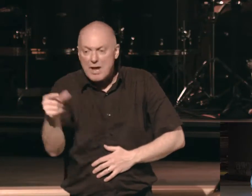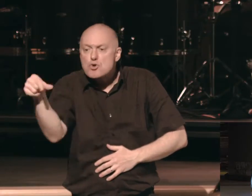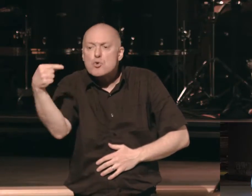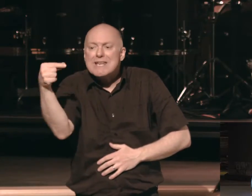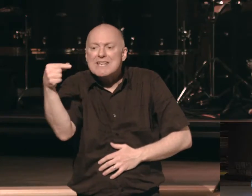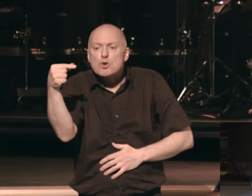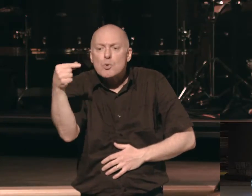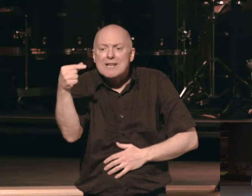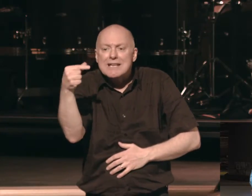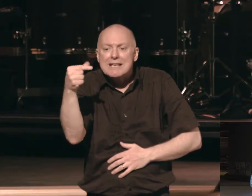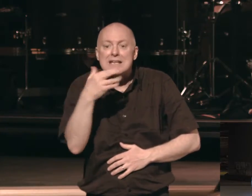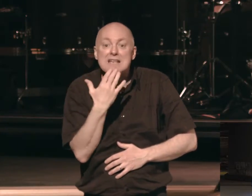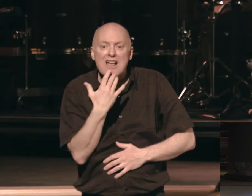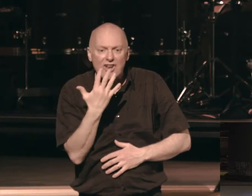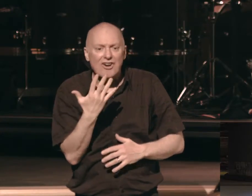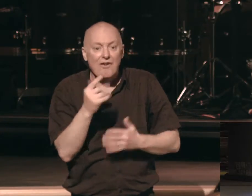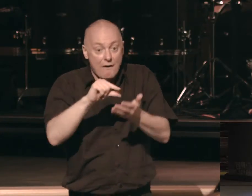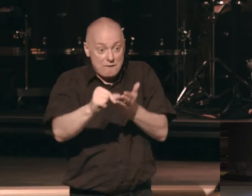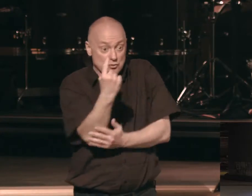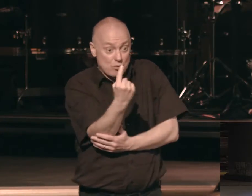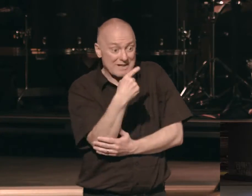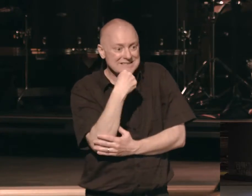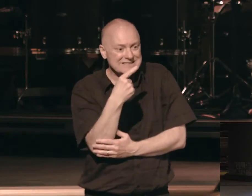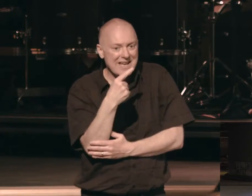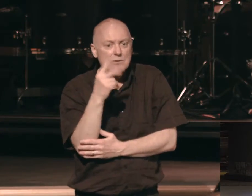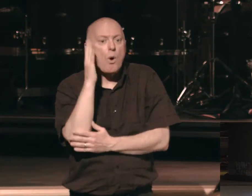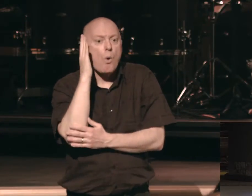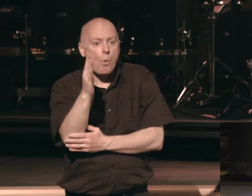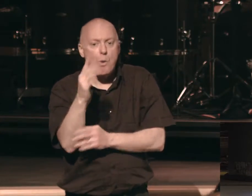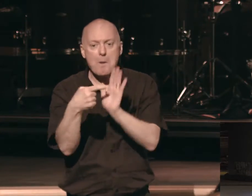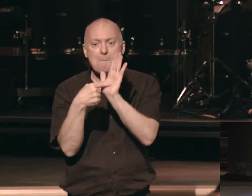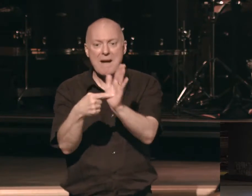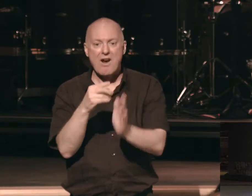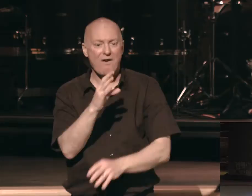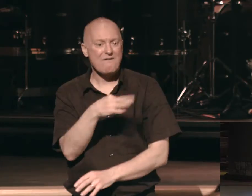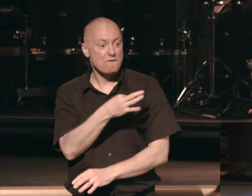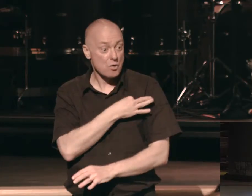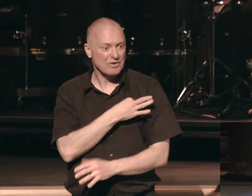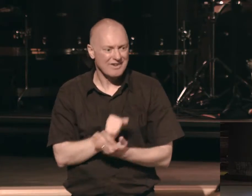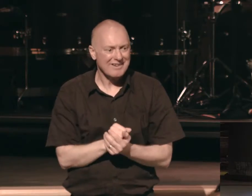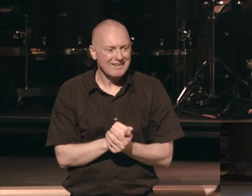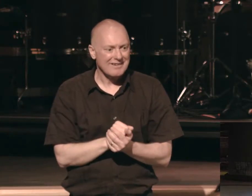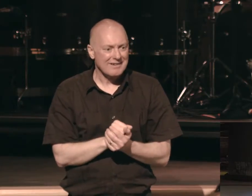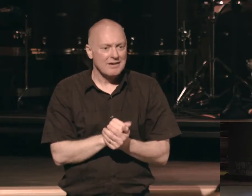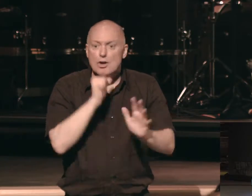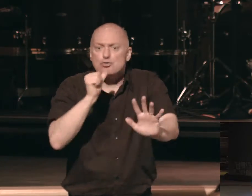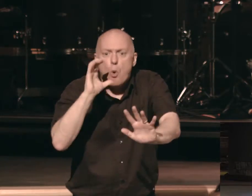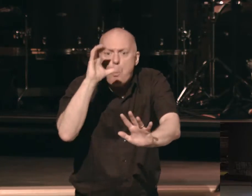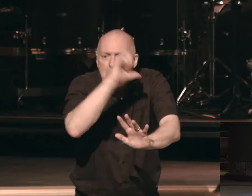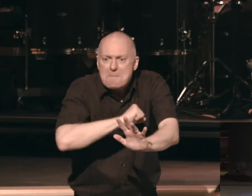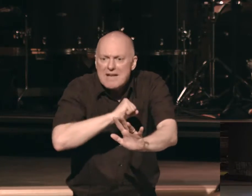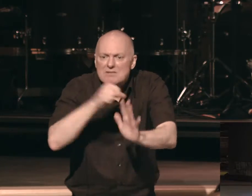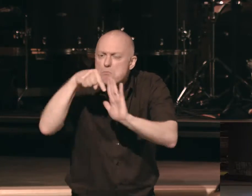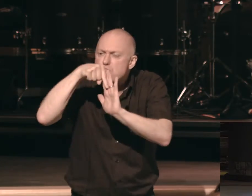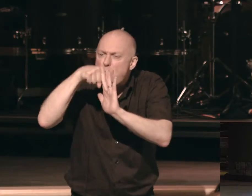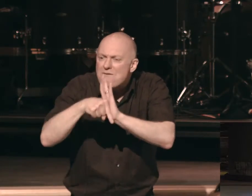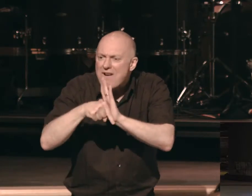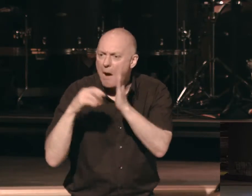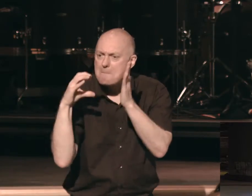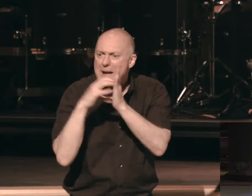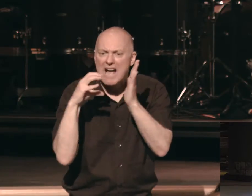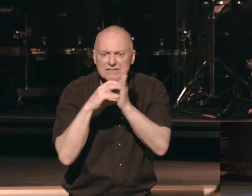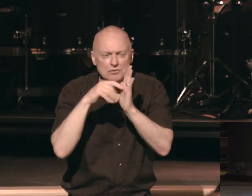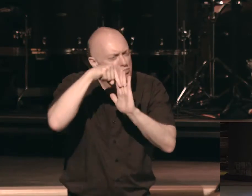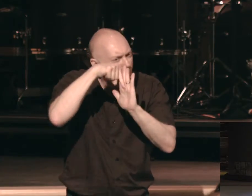striking color. And furthermore, because verse 1 tells us that it shall bear fruit. So don't miss how profound